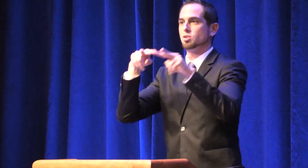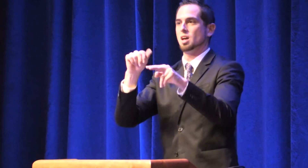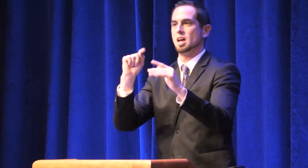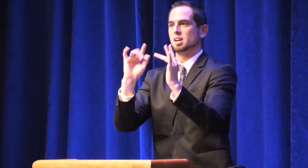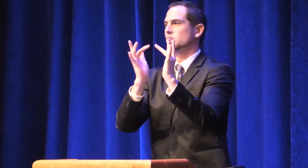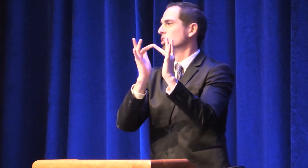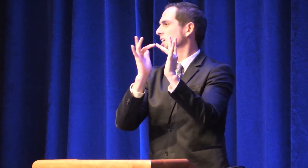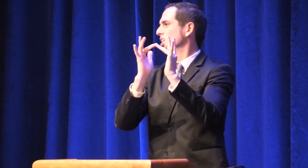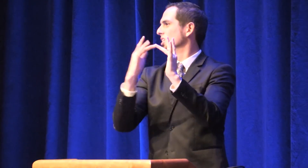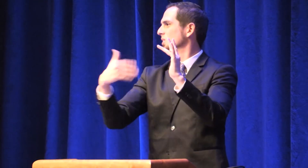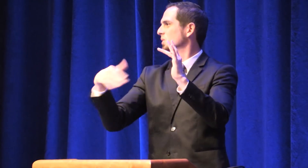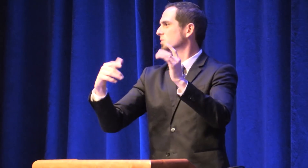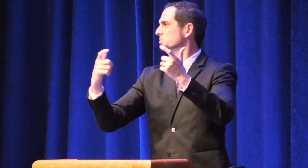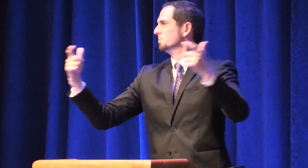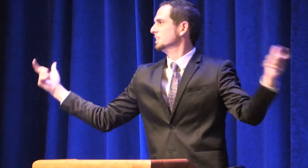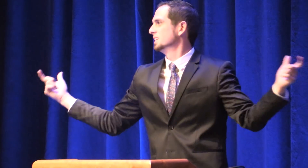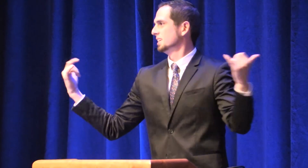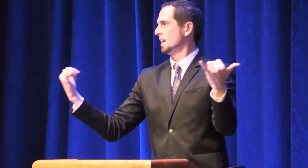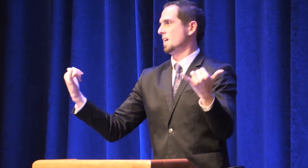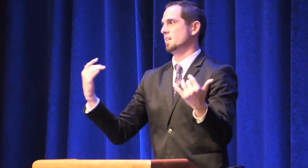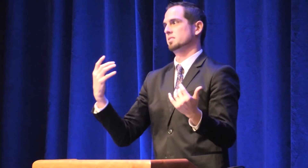push our agenda, to push our causes forth.